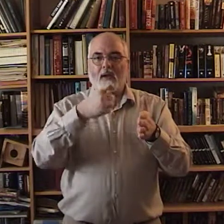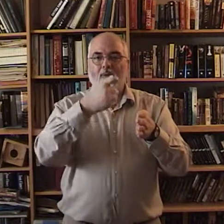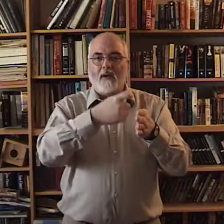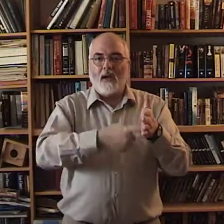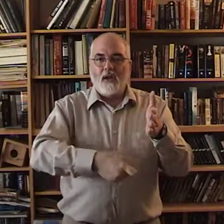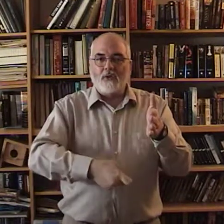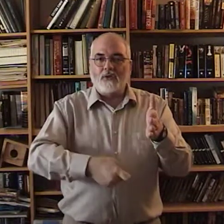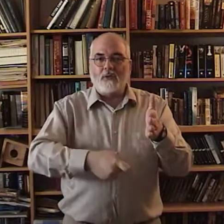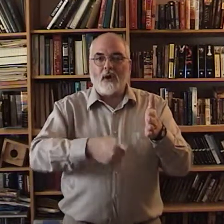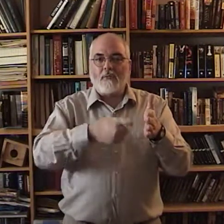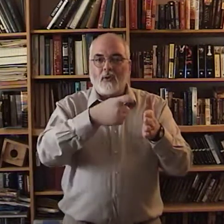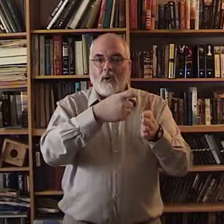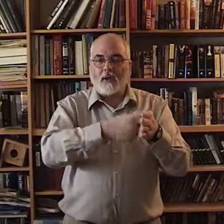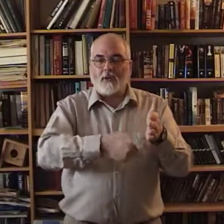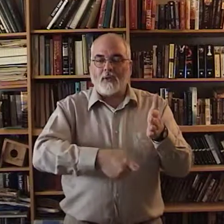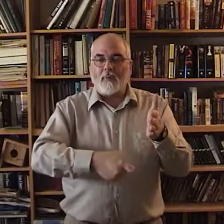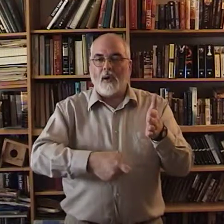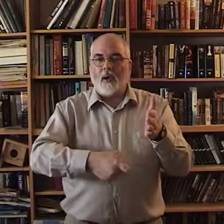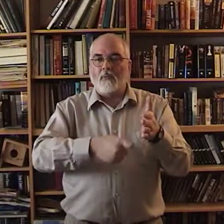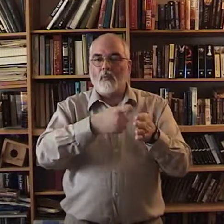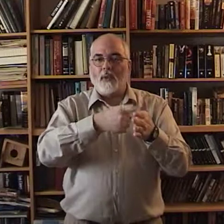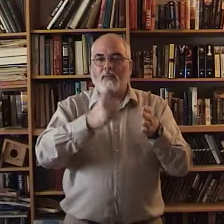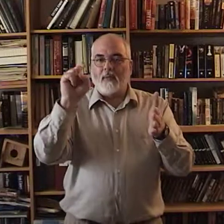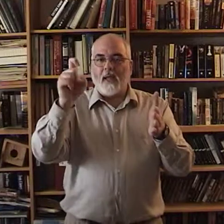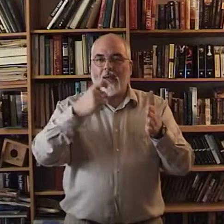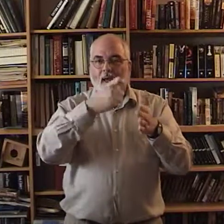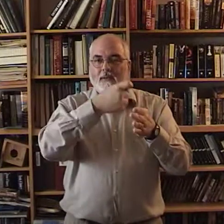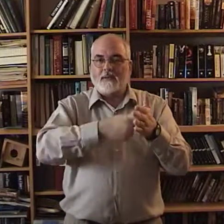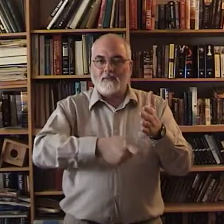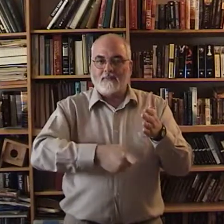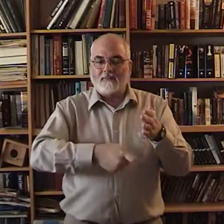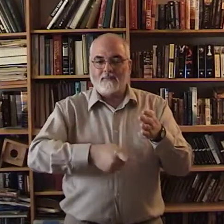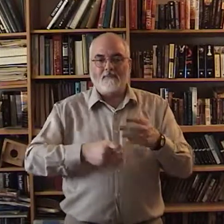of scrape across the palm with the X.